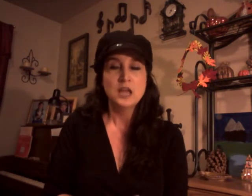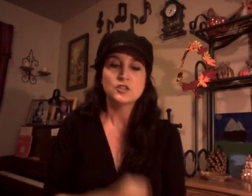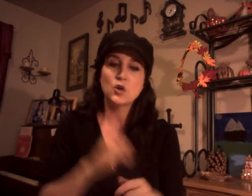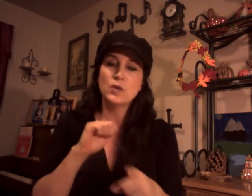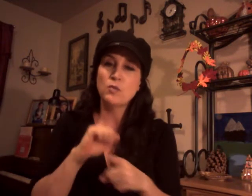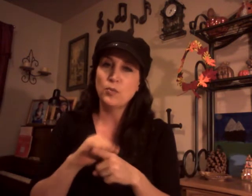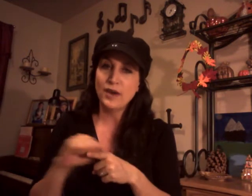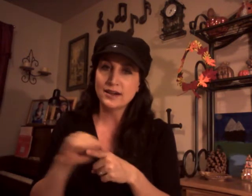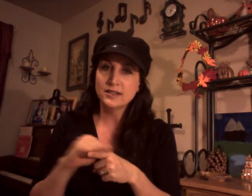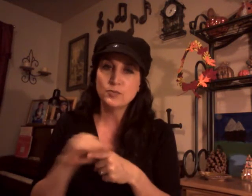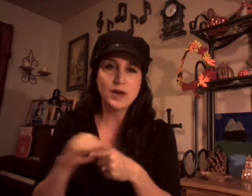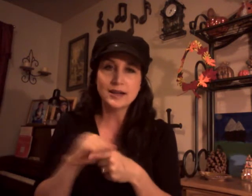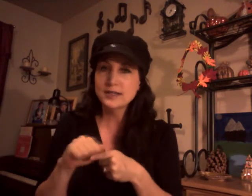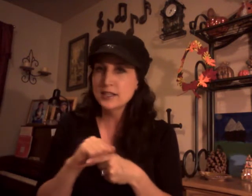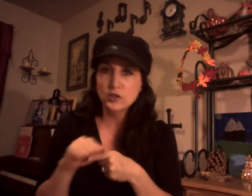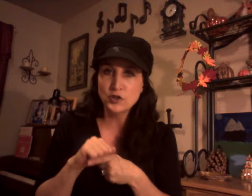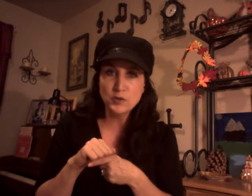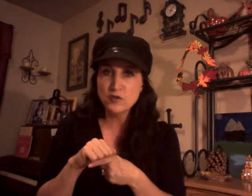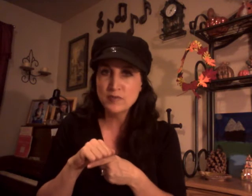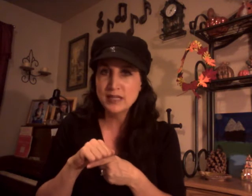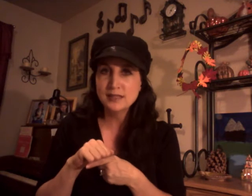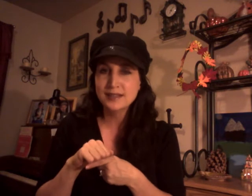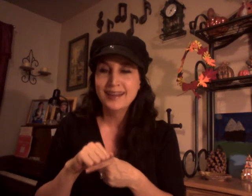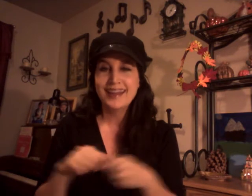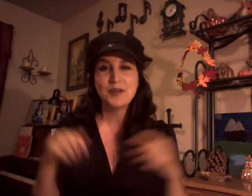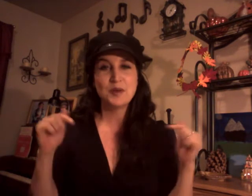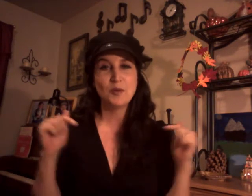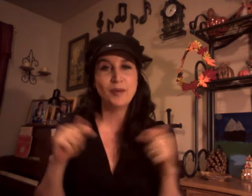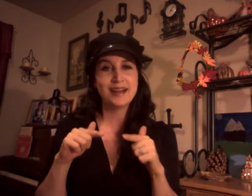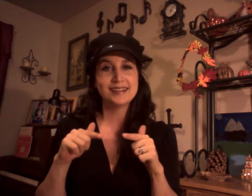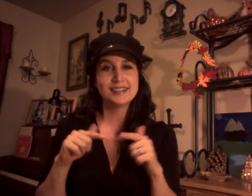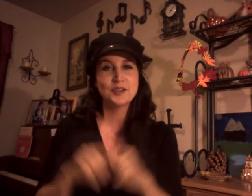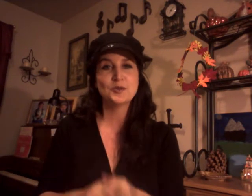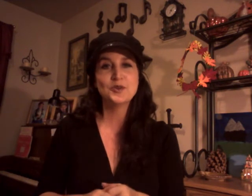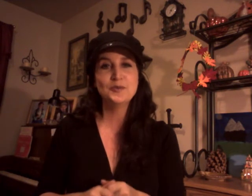So we will practice and learn your movements. And we will practice in group.